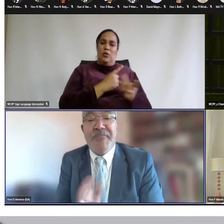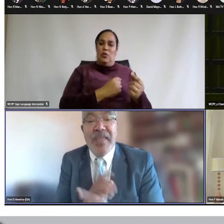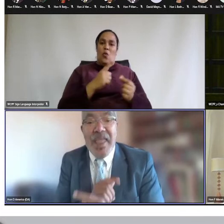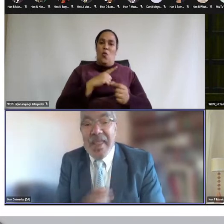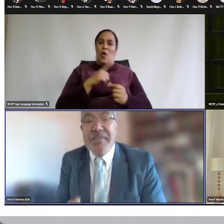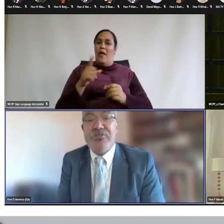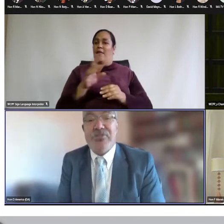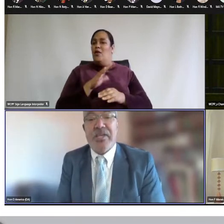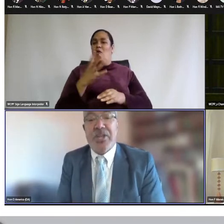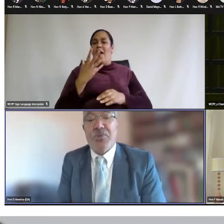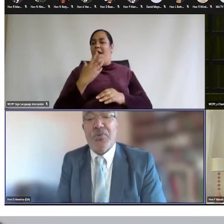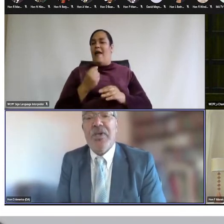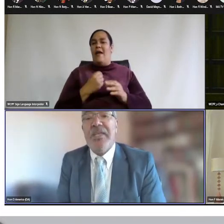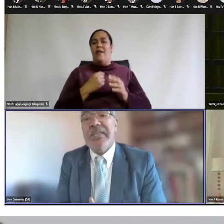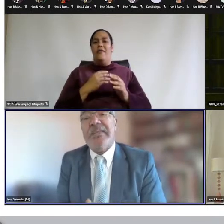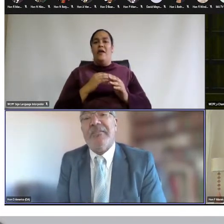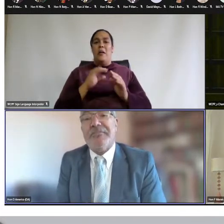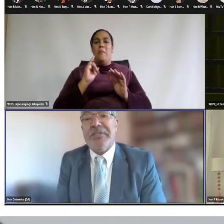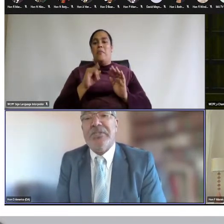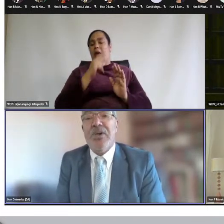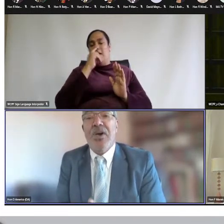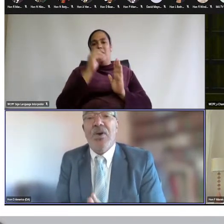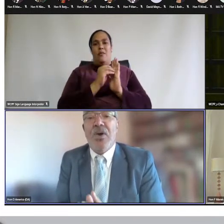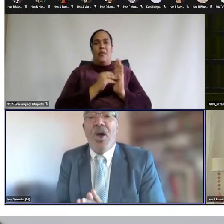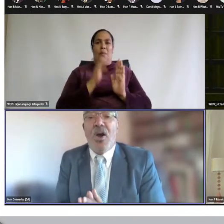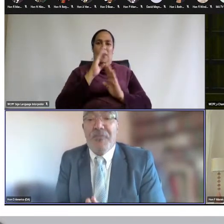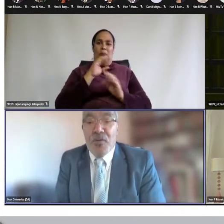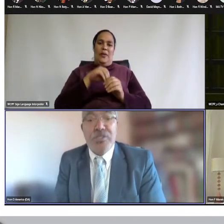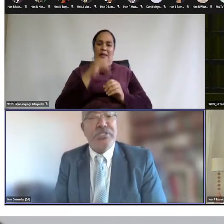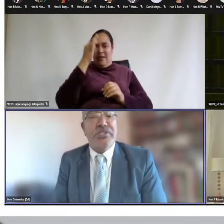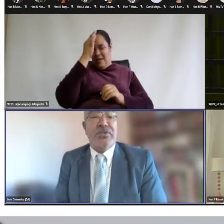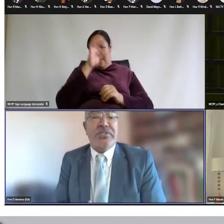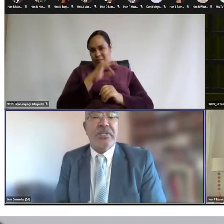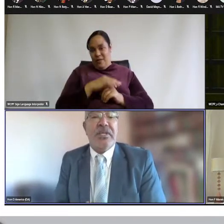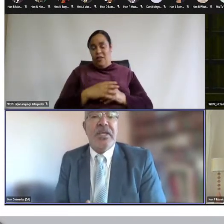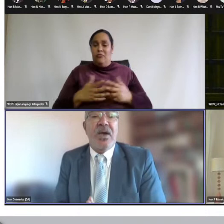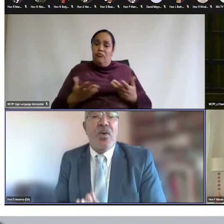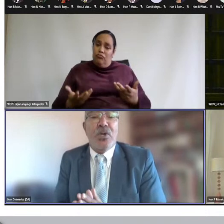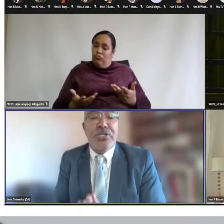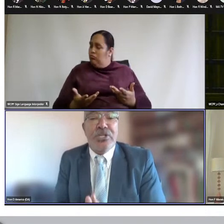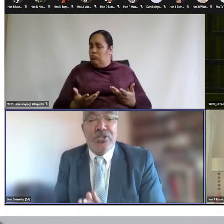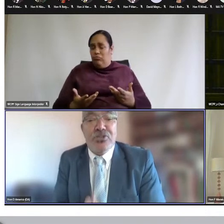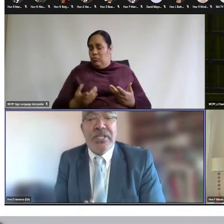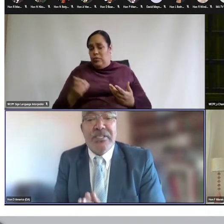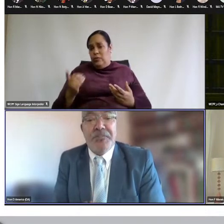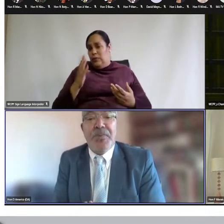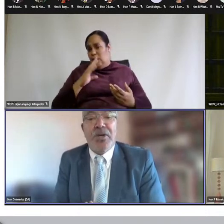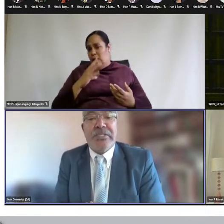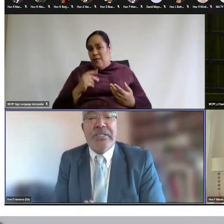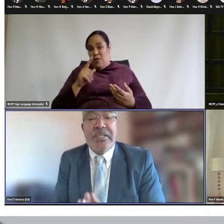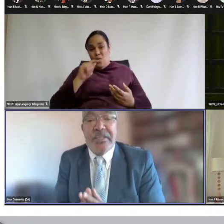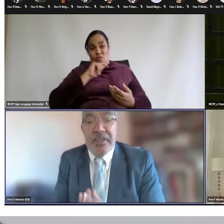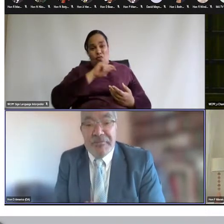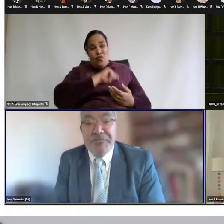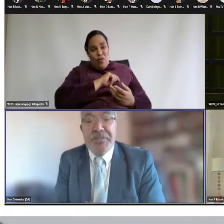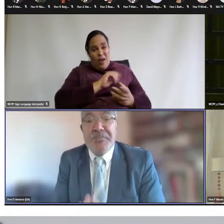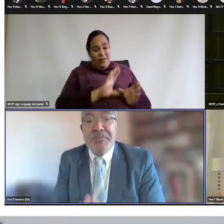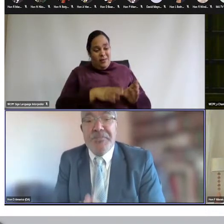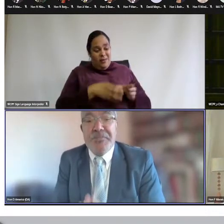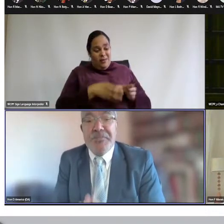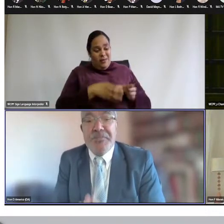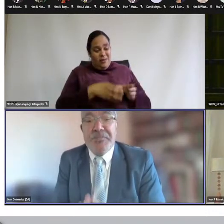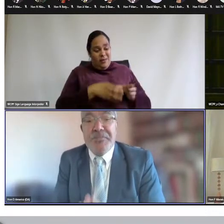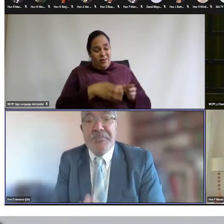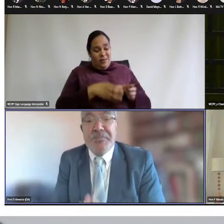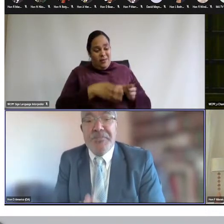not have any track record in government? Of course you don't. Or do you trust a party in government,